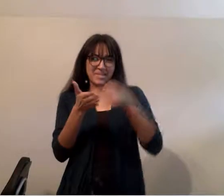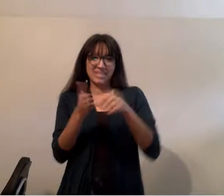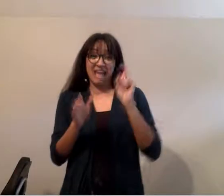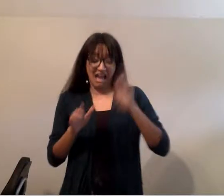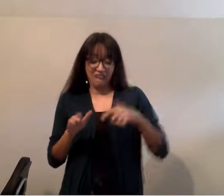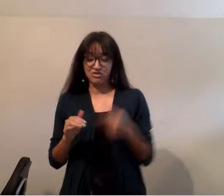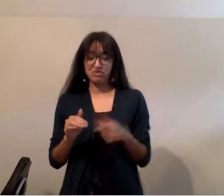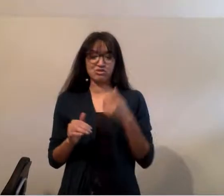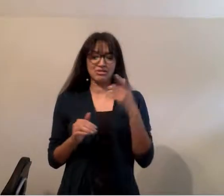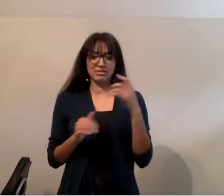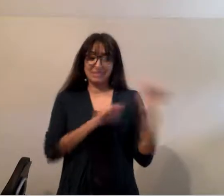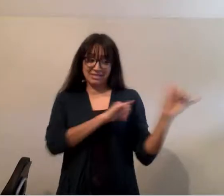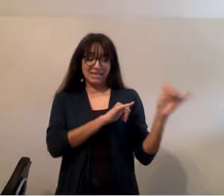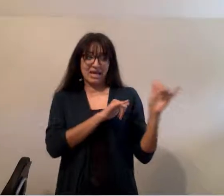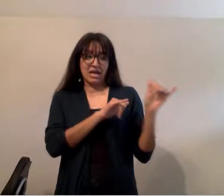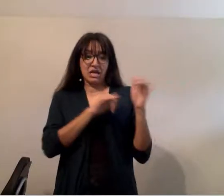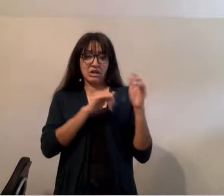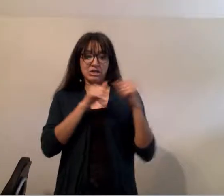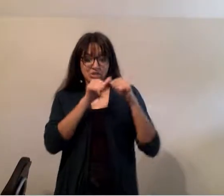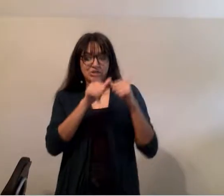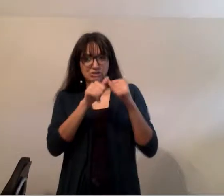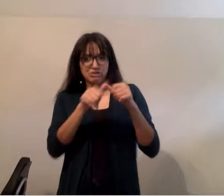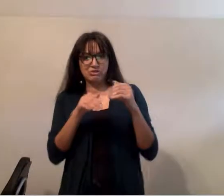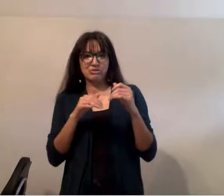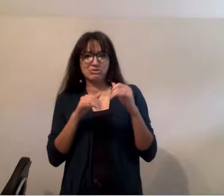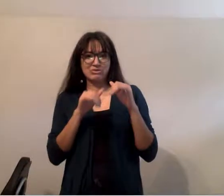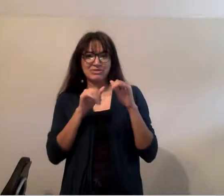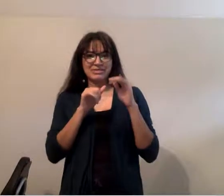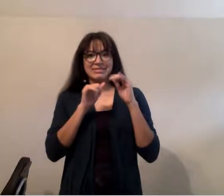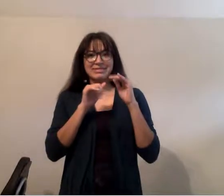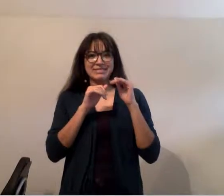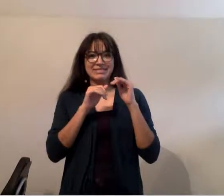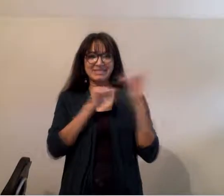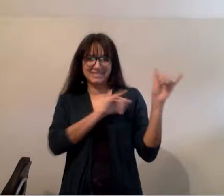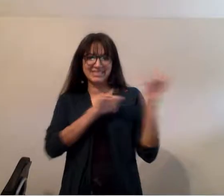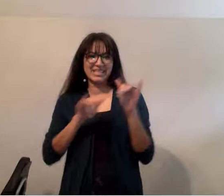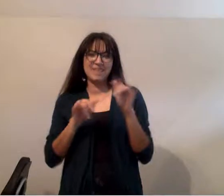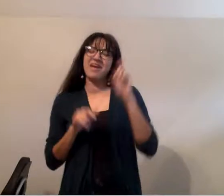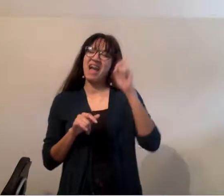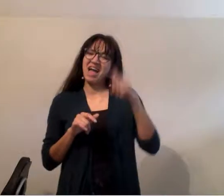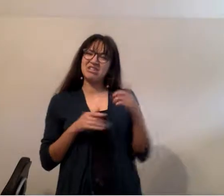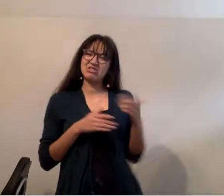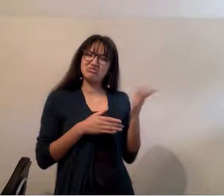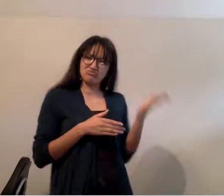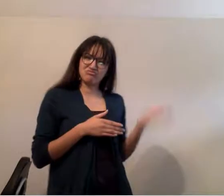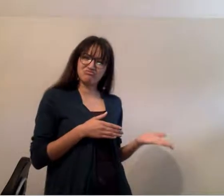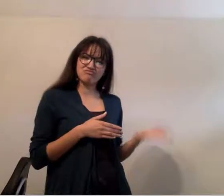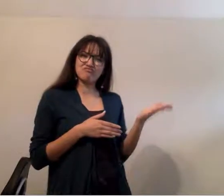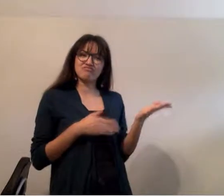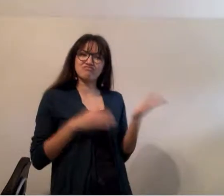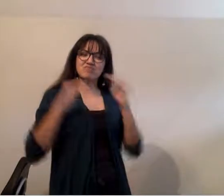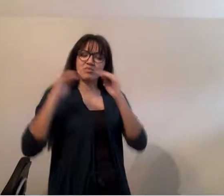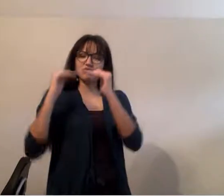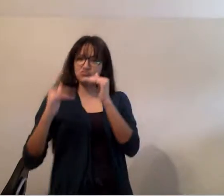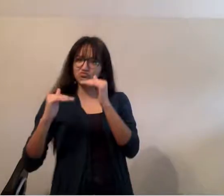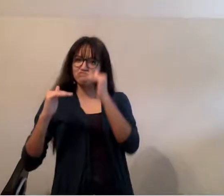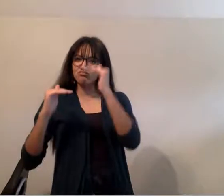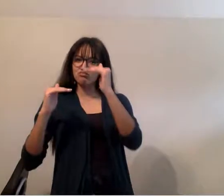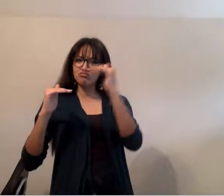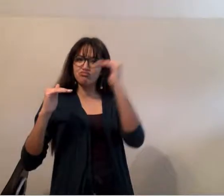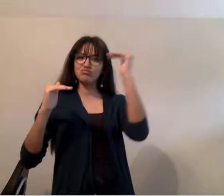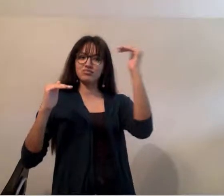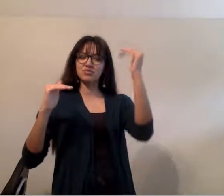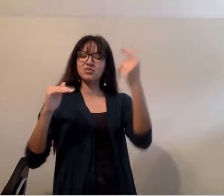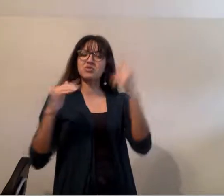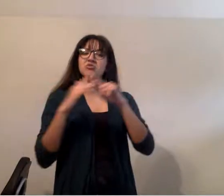decided it kind of had to go something like this. This is how the year would go. So I'd start off light, and I'd bump it up